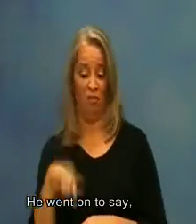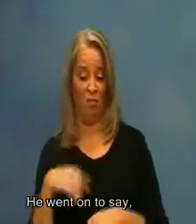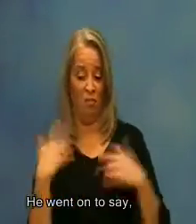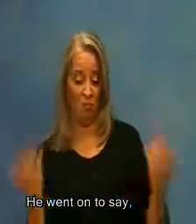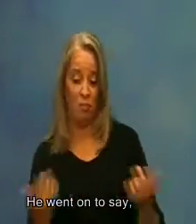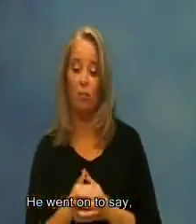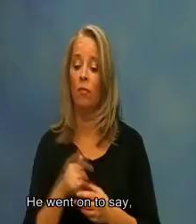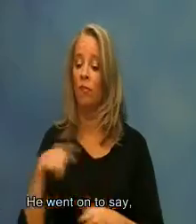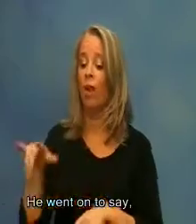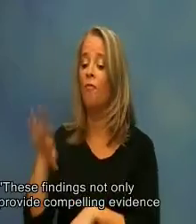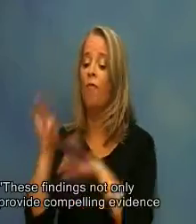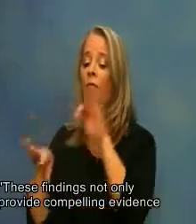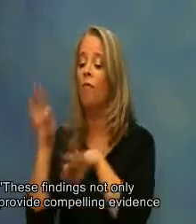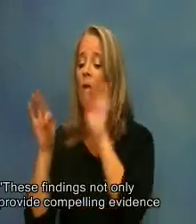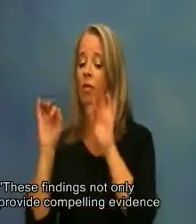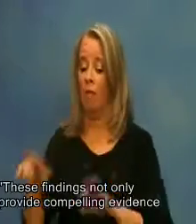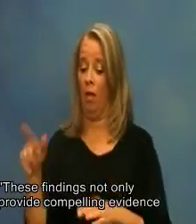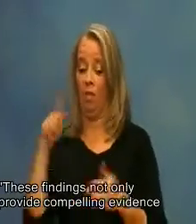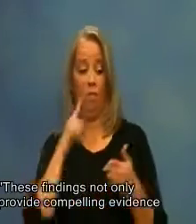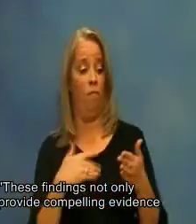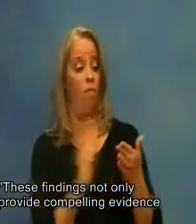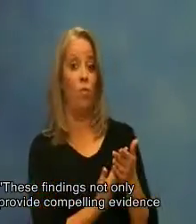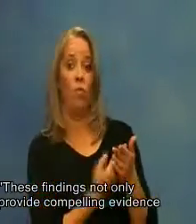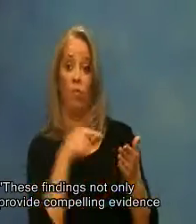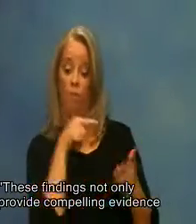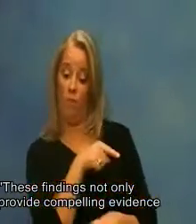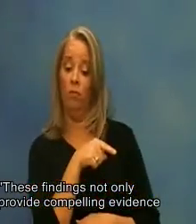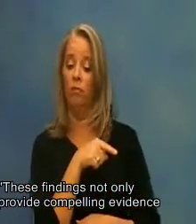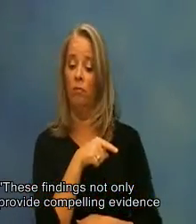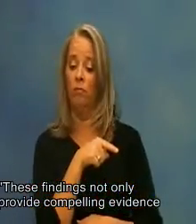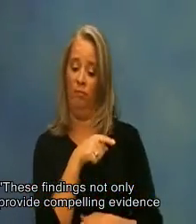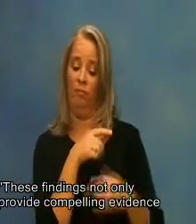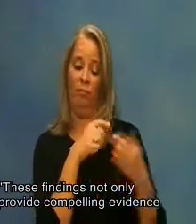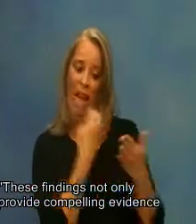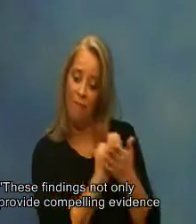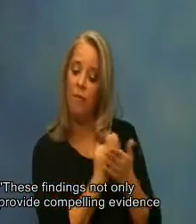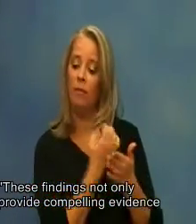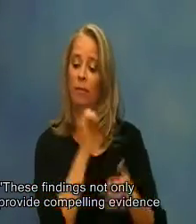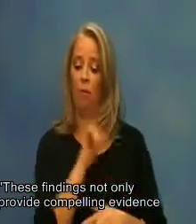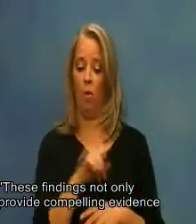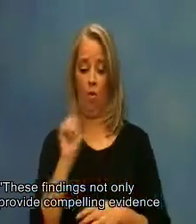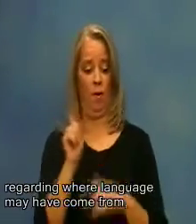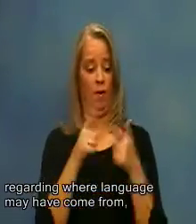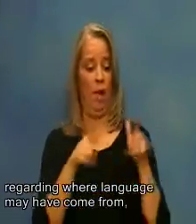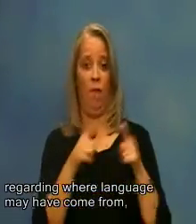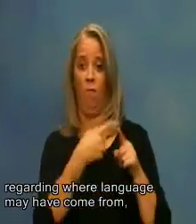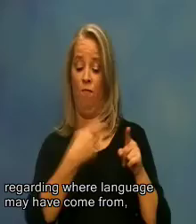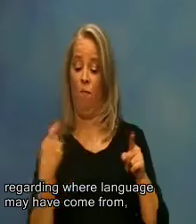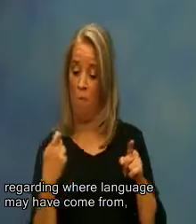He went on to say, These findings not only provide compelling evidence regarding